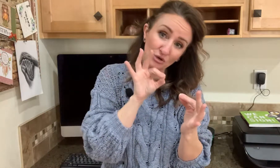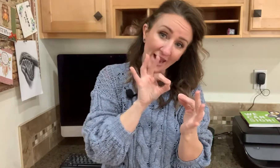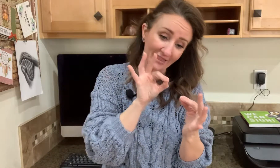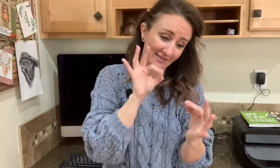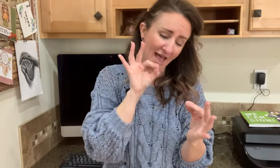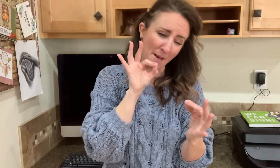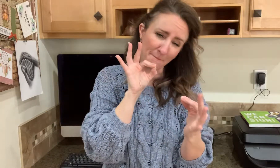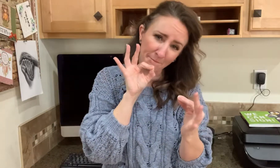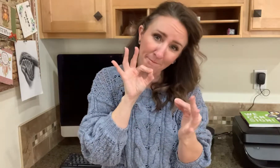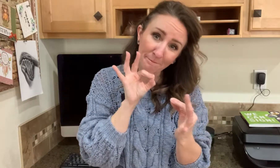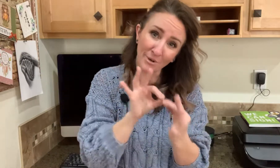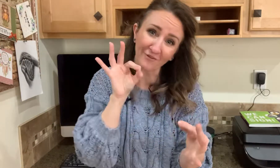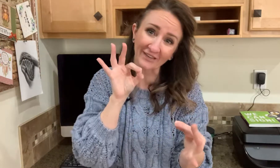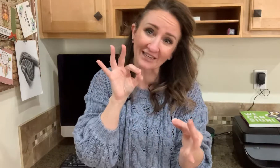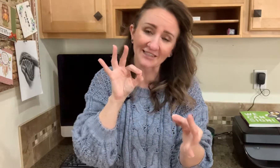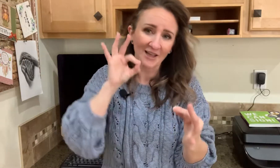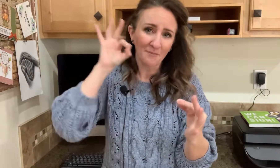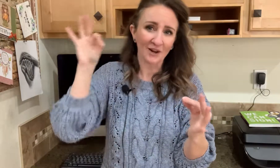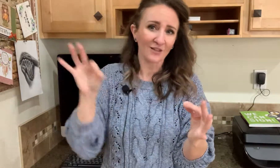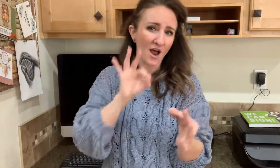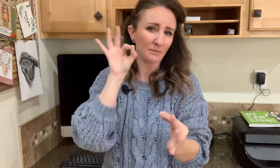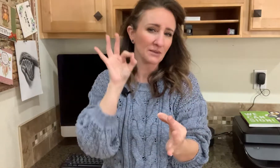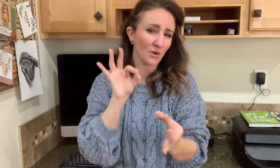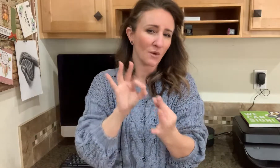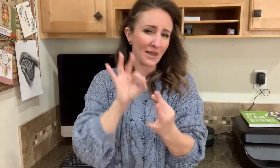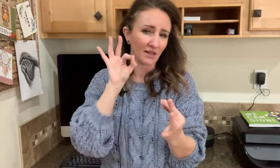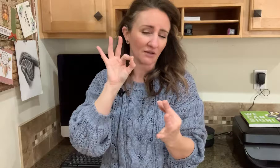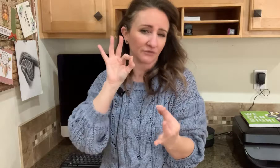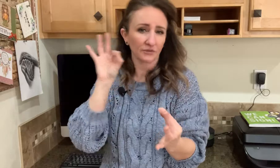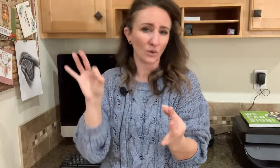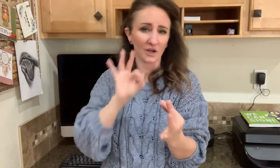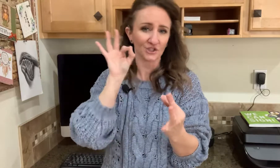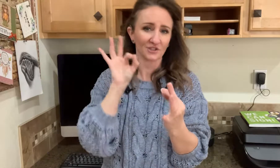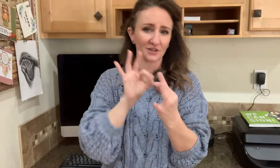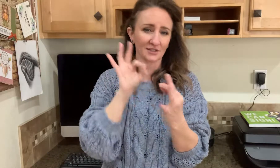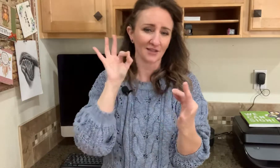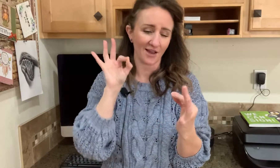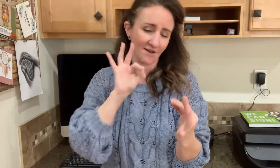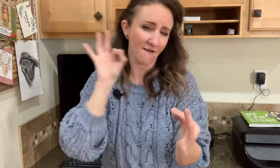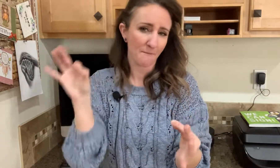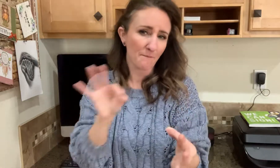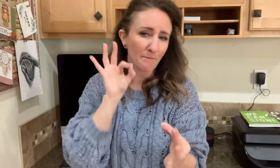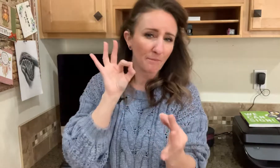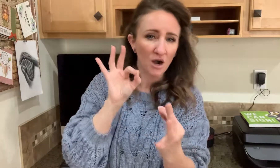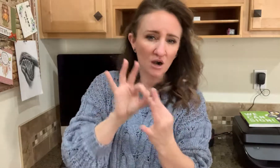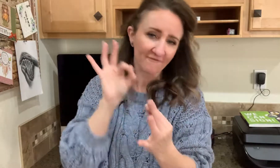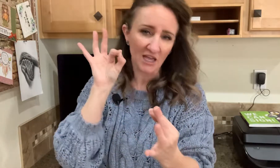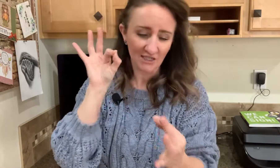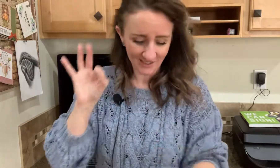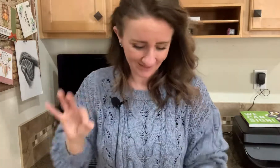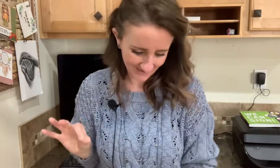like that. Perfect. But a lot of people will make like a flourish to this sign. Perfect.